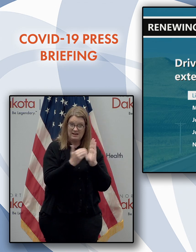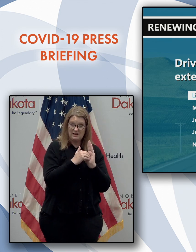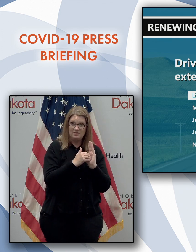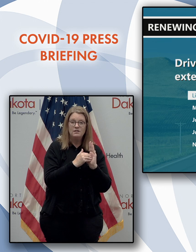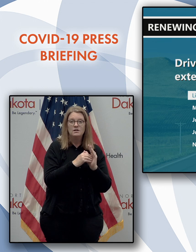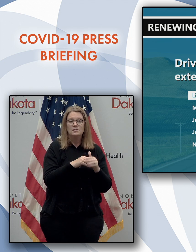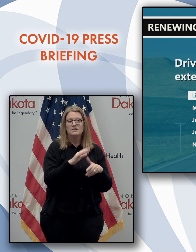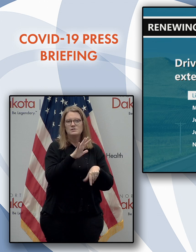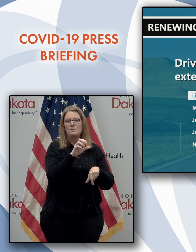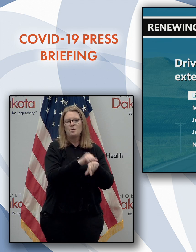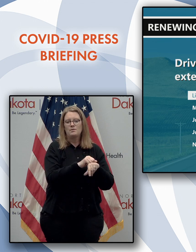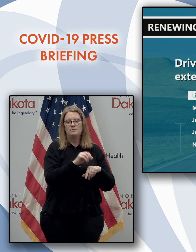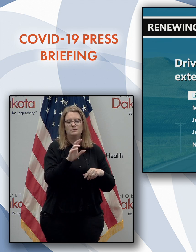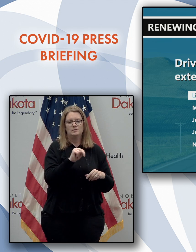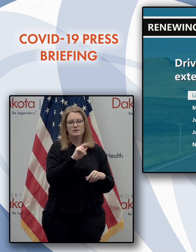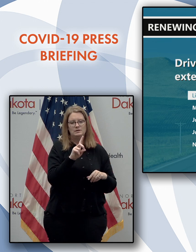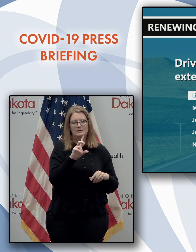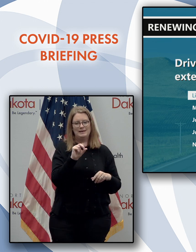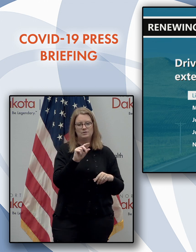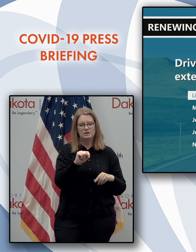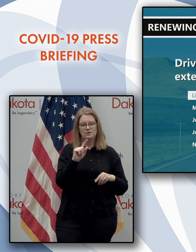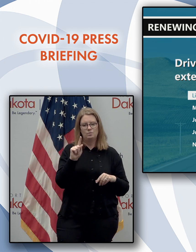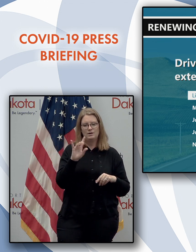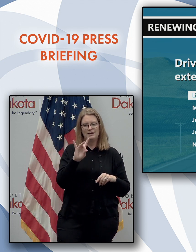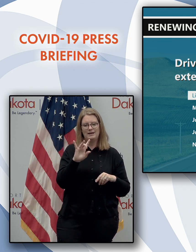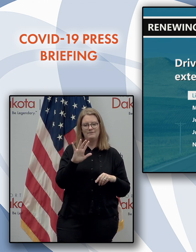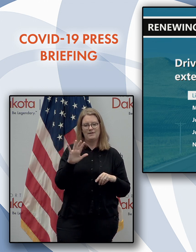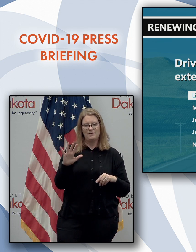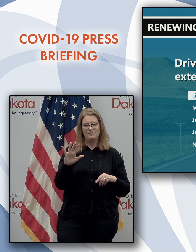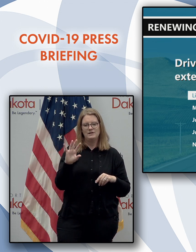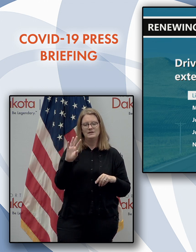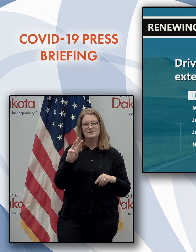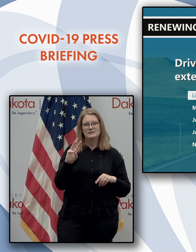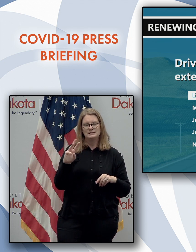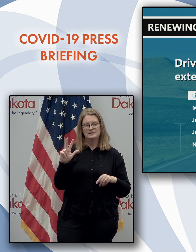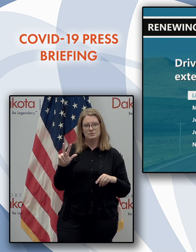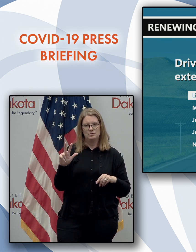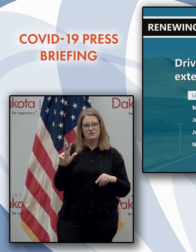at dot.nd.gov or by calling